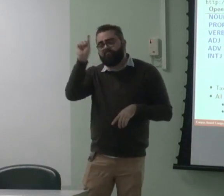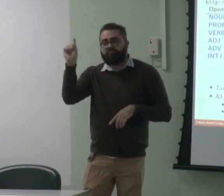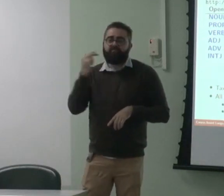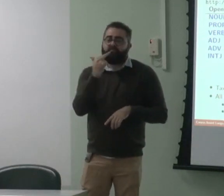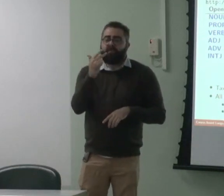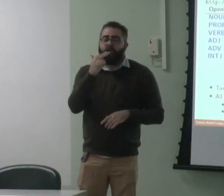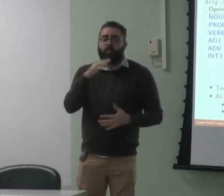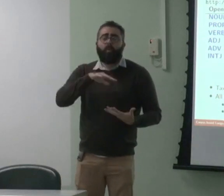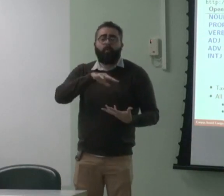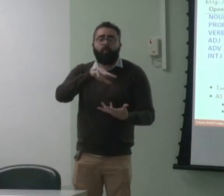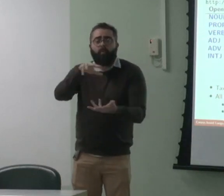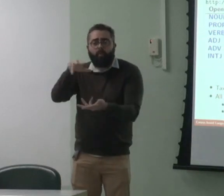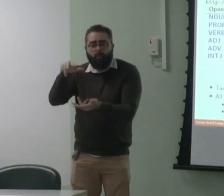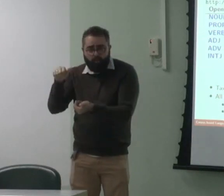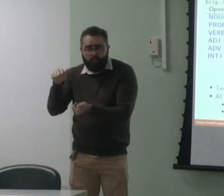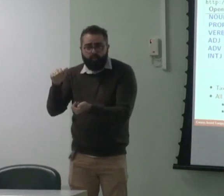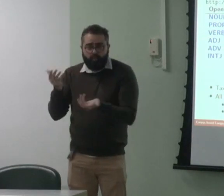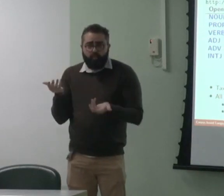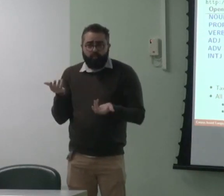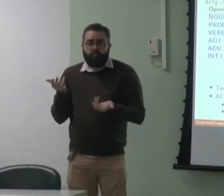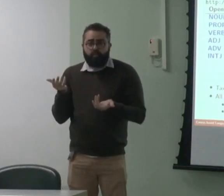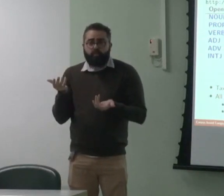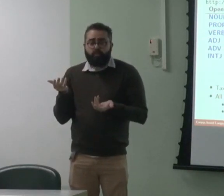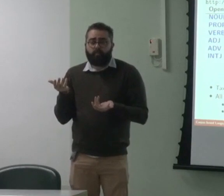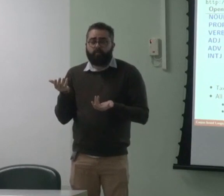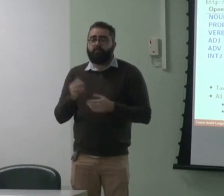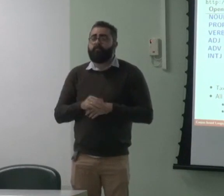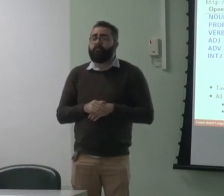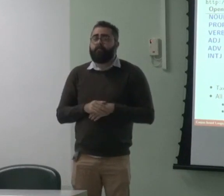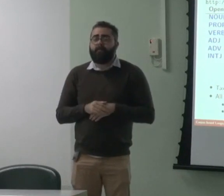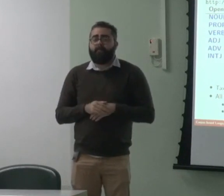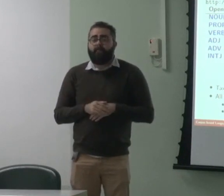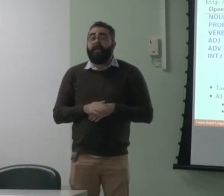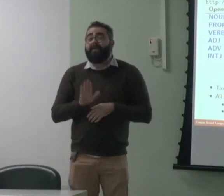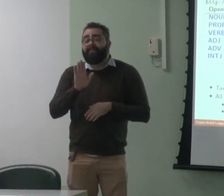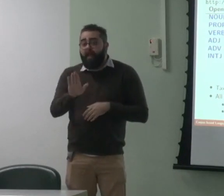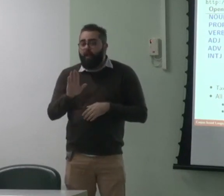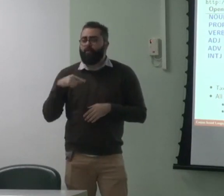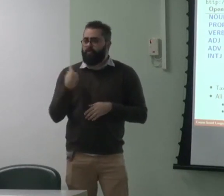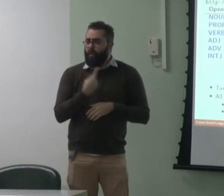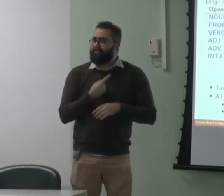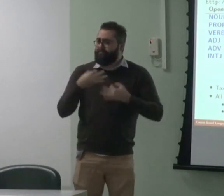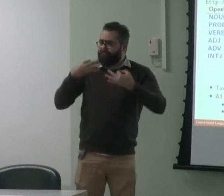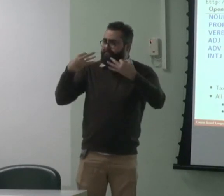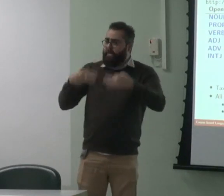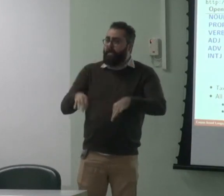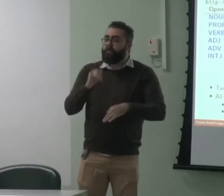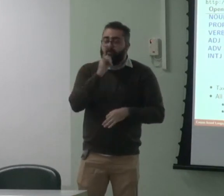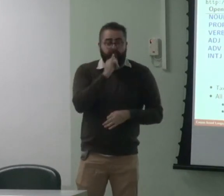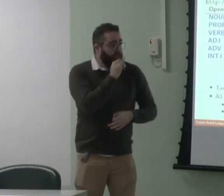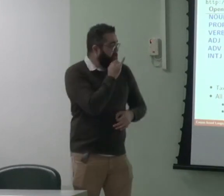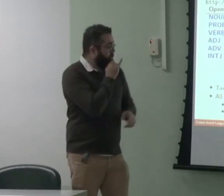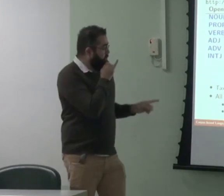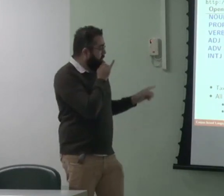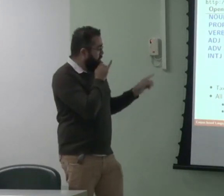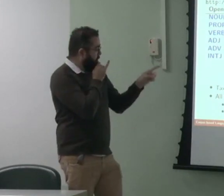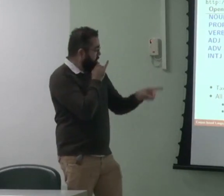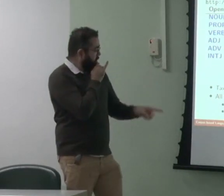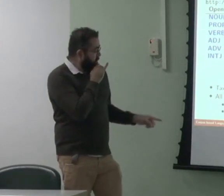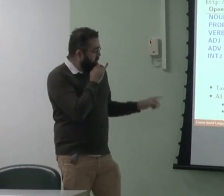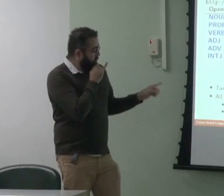So no language should have to define new categories, but it should be possible to make